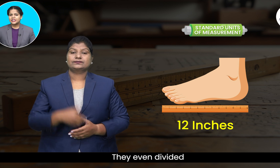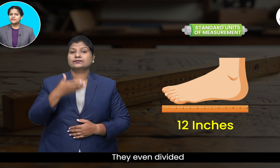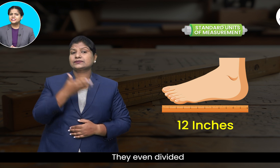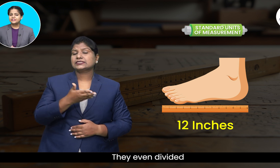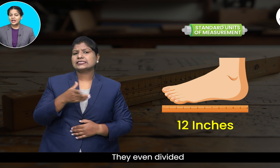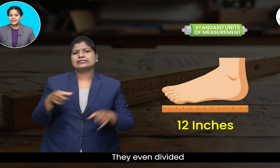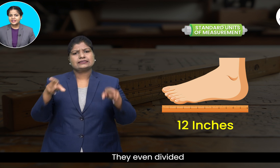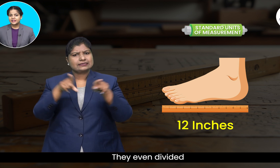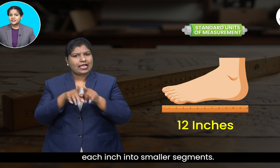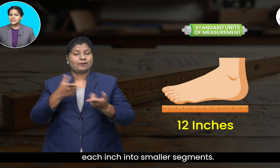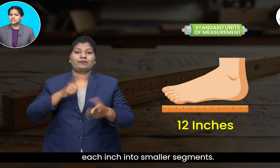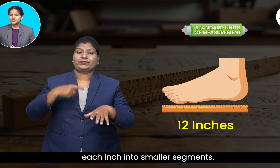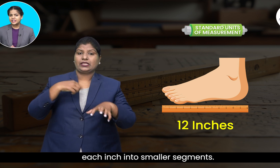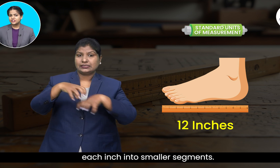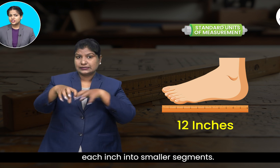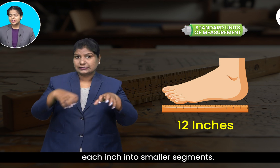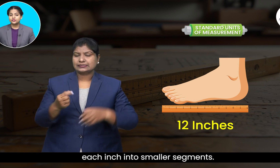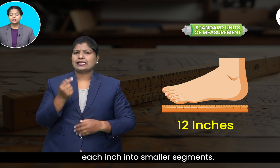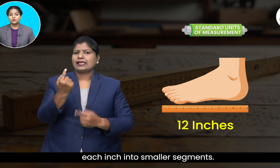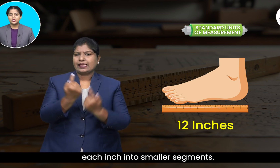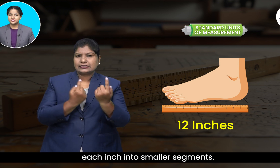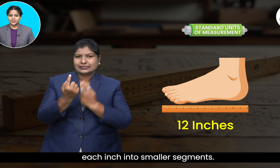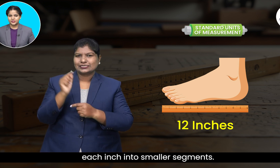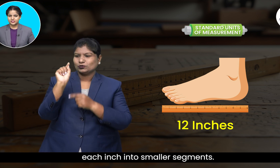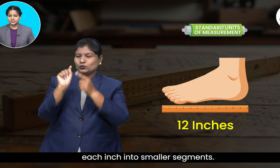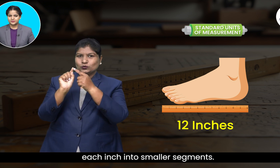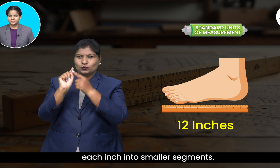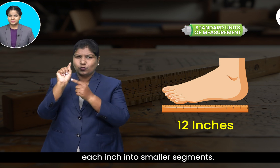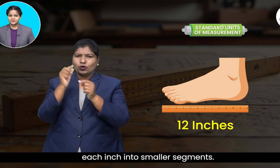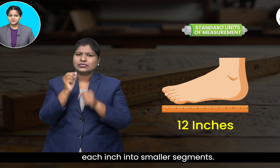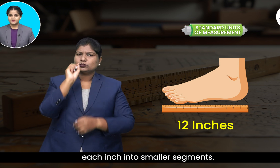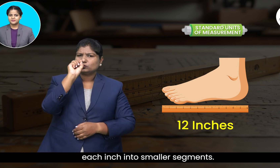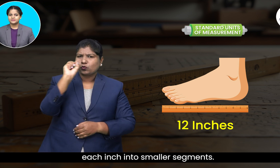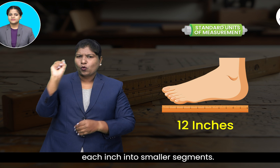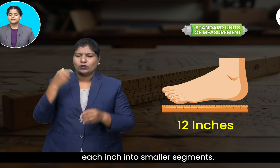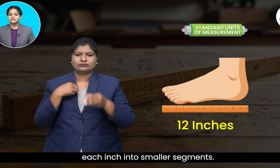They even divided each inch into smaller segments.